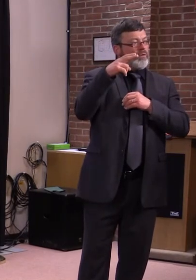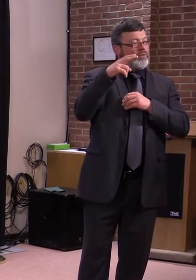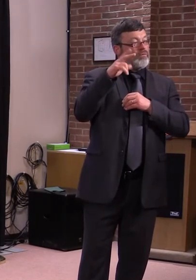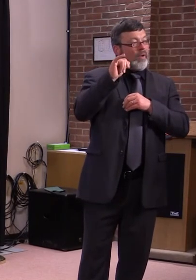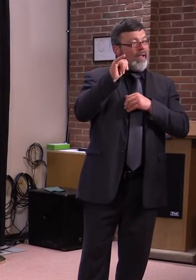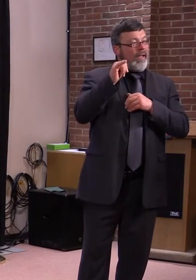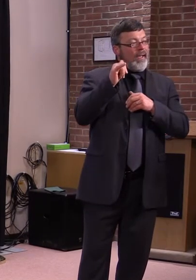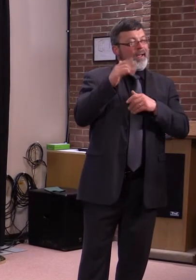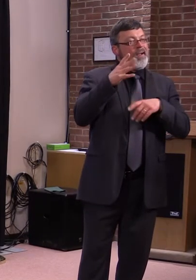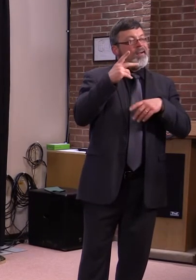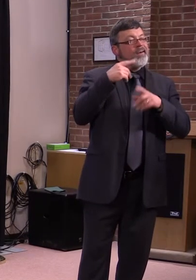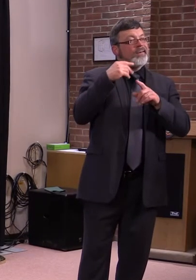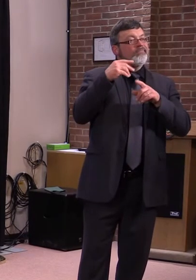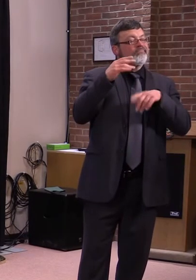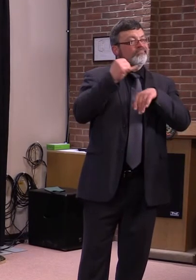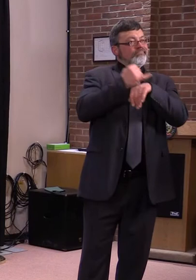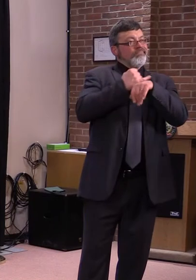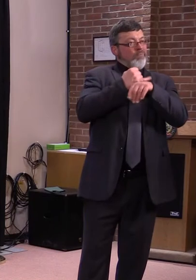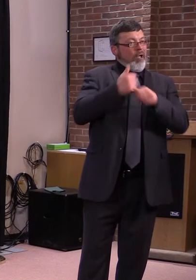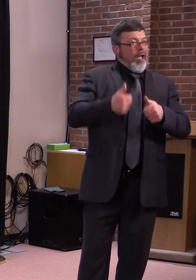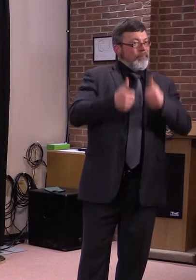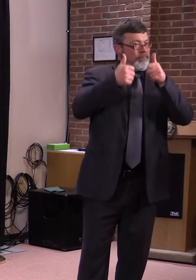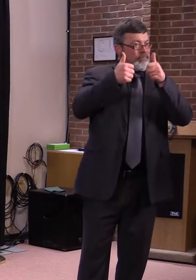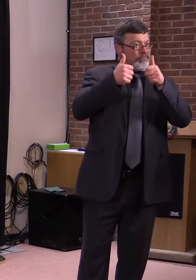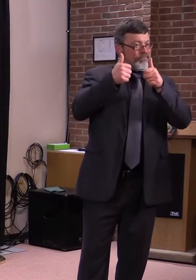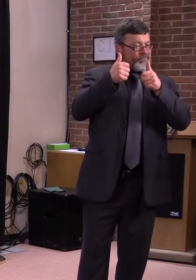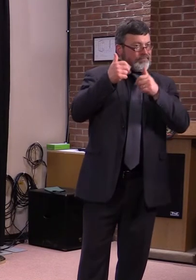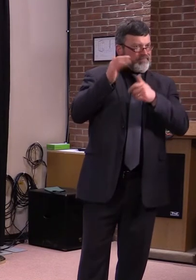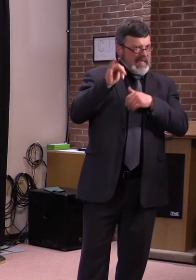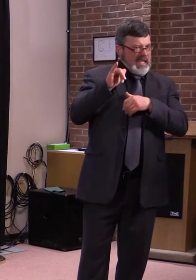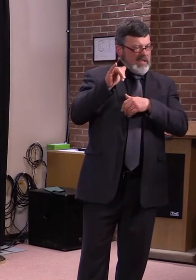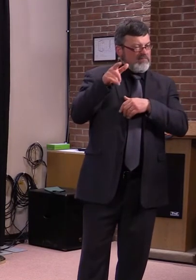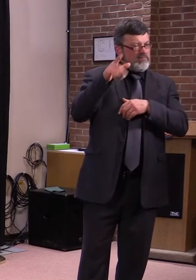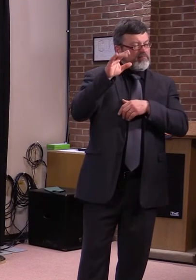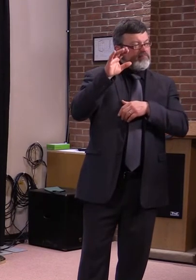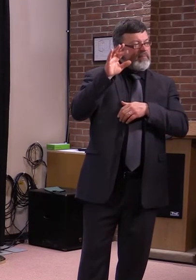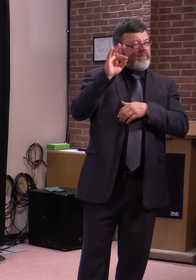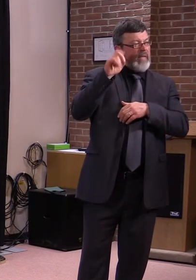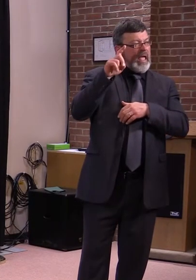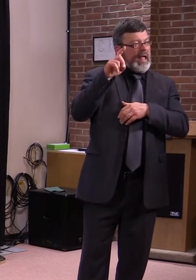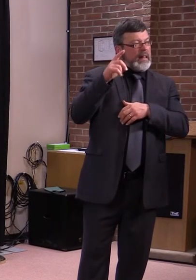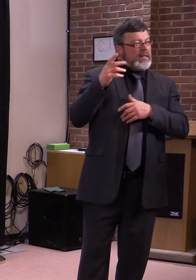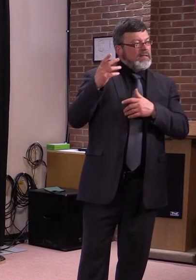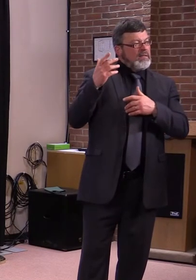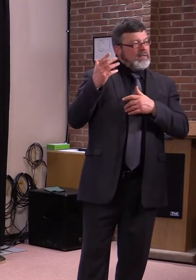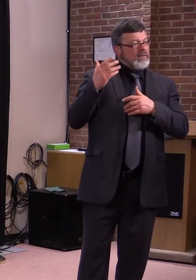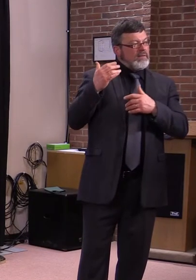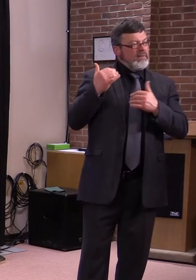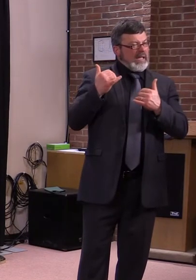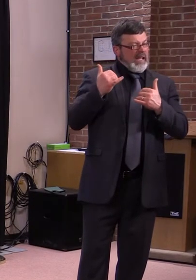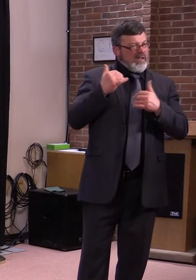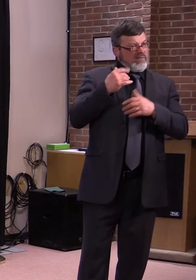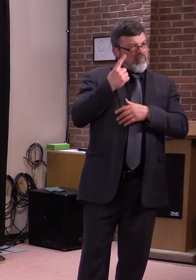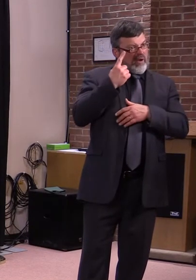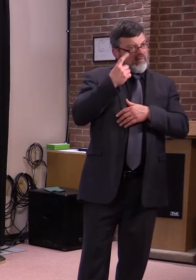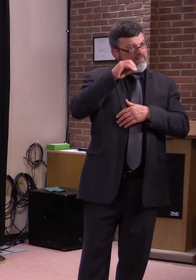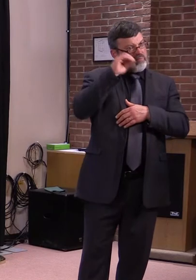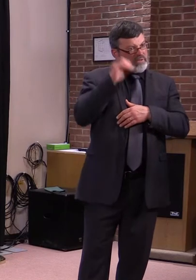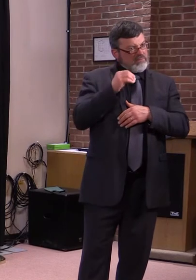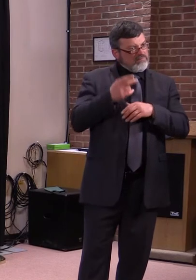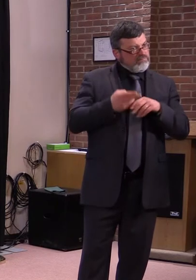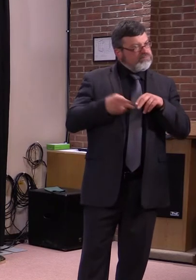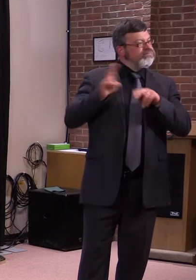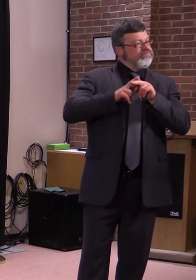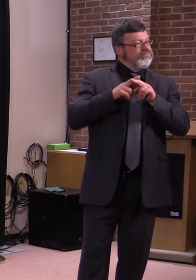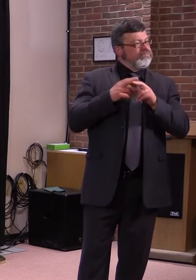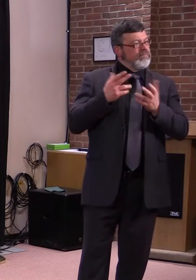rates are up by about 1 point since just last September. Inflation's a concern. And on the other hand, the